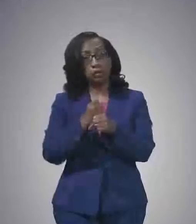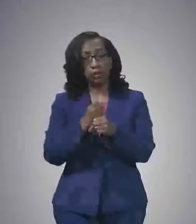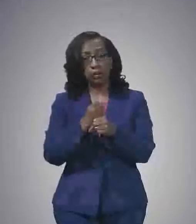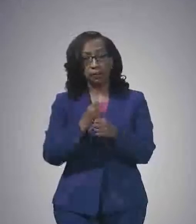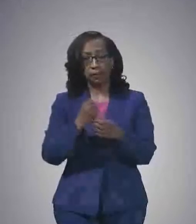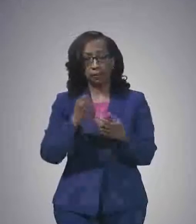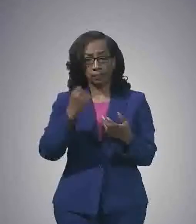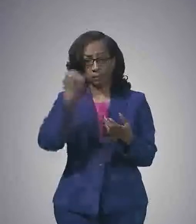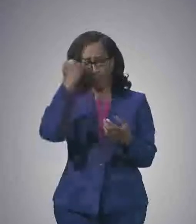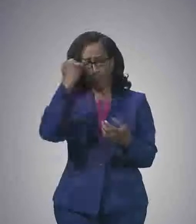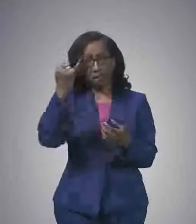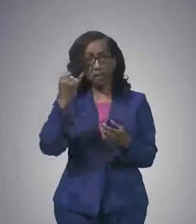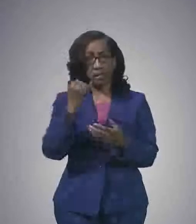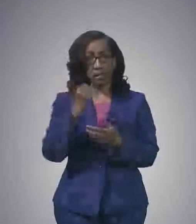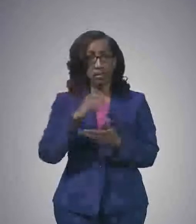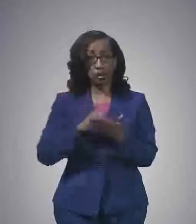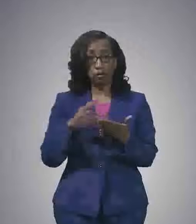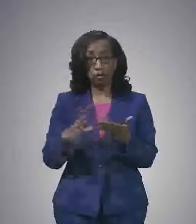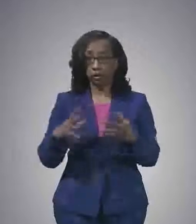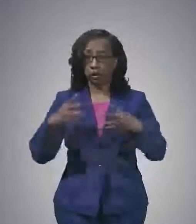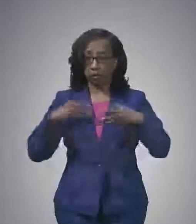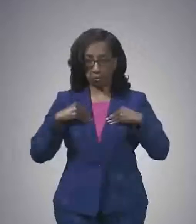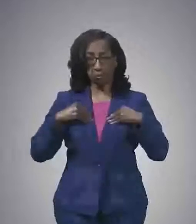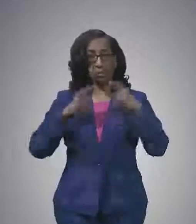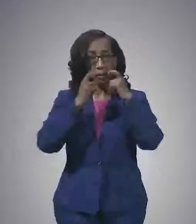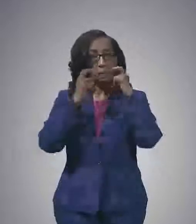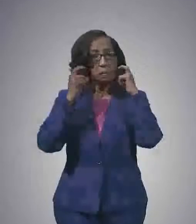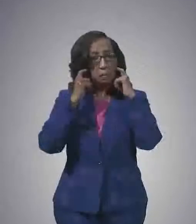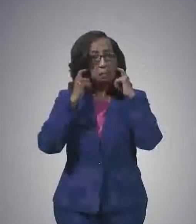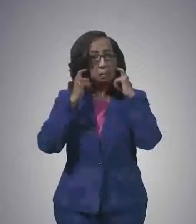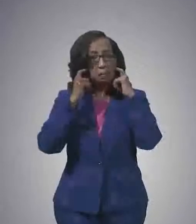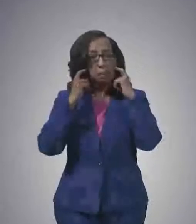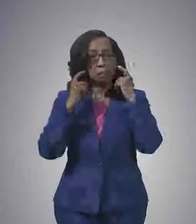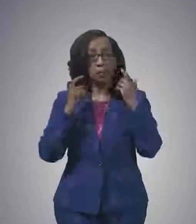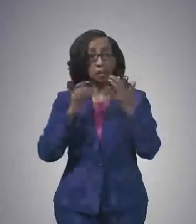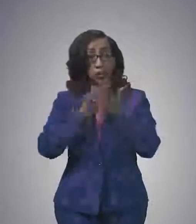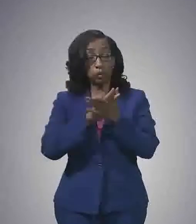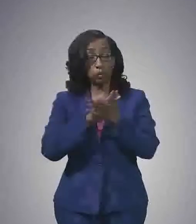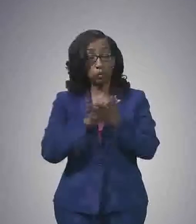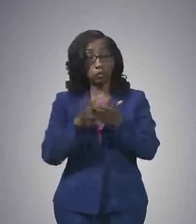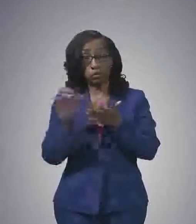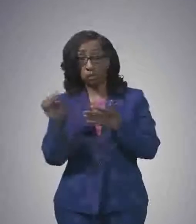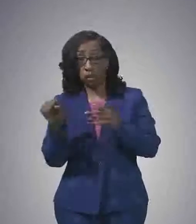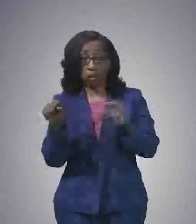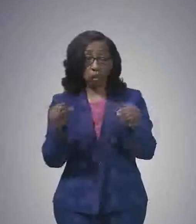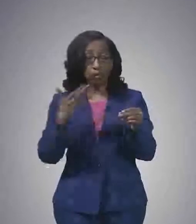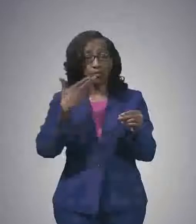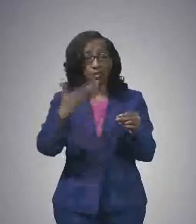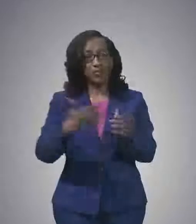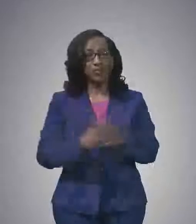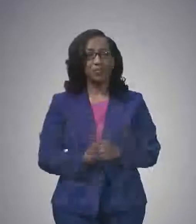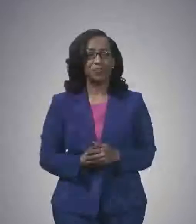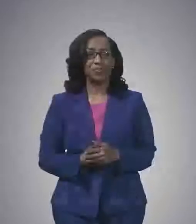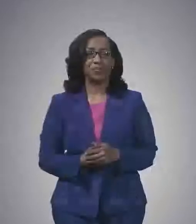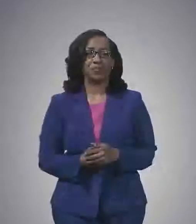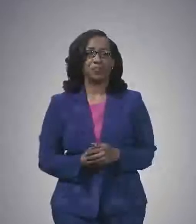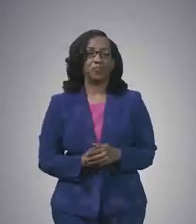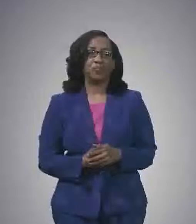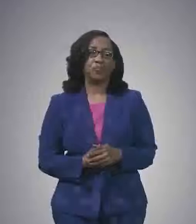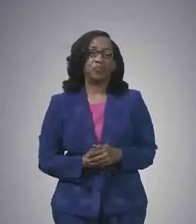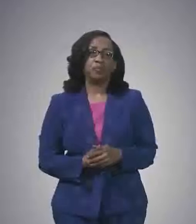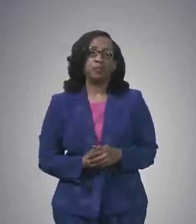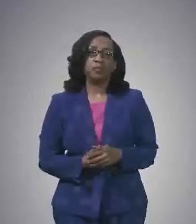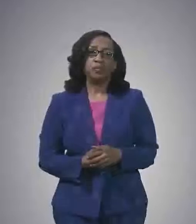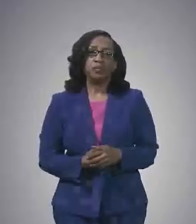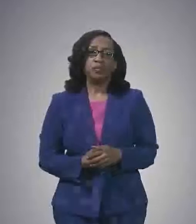that students are complying in schools with this mask mandate? Thank you. I can tell